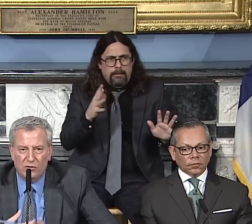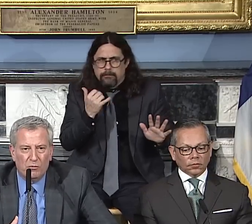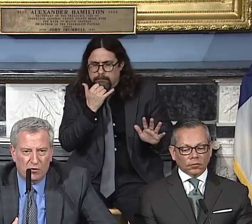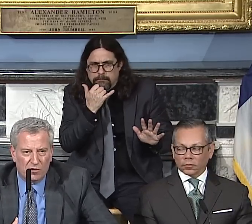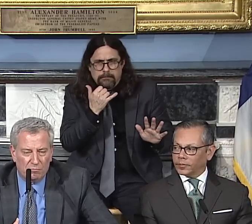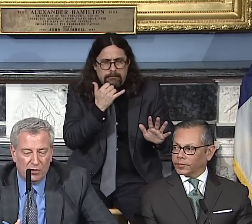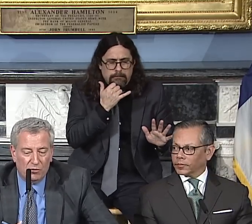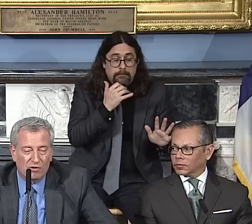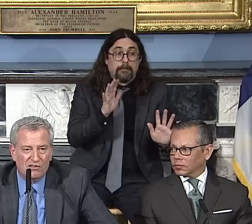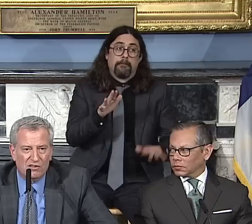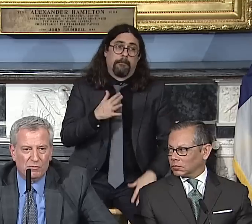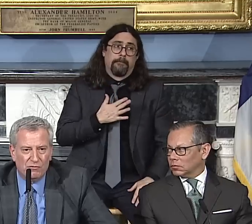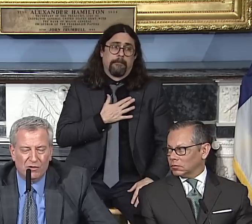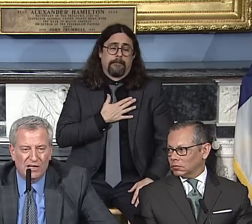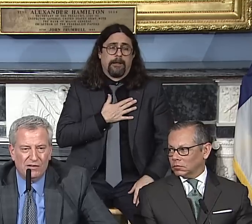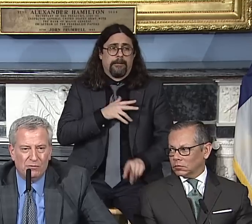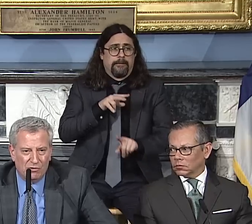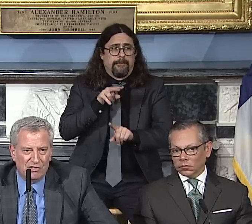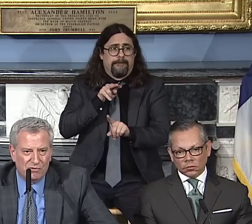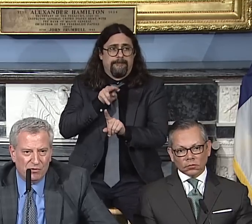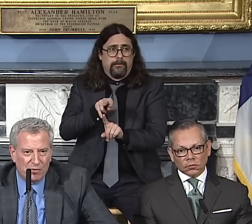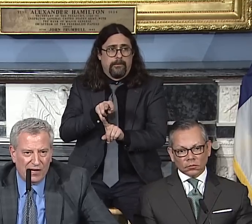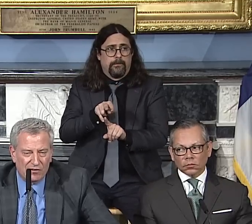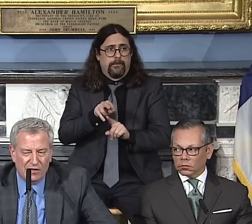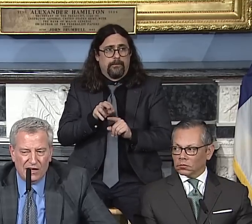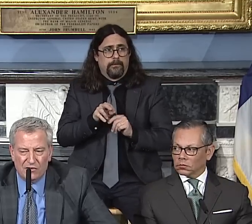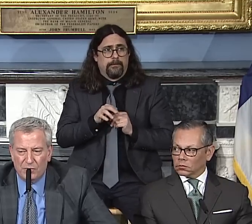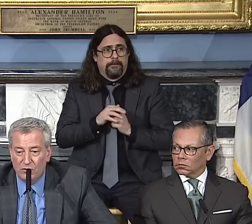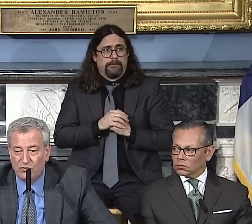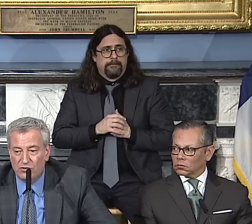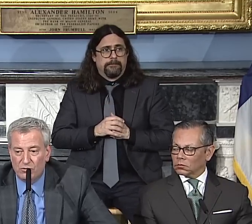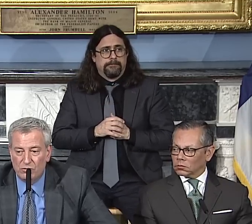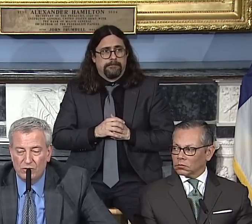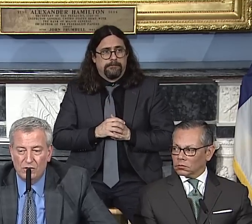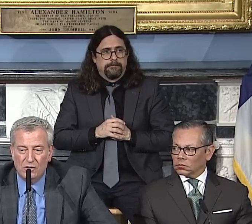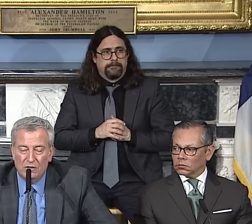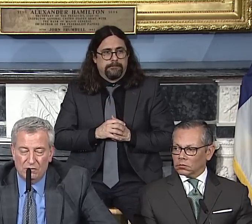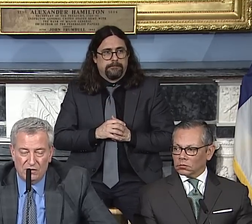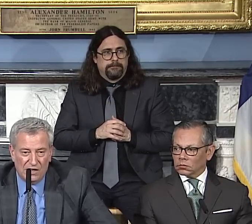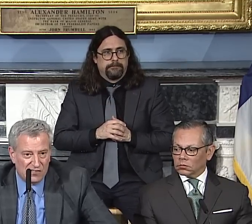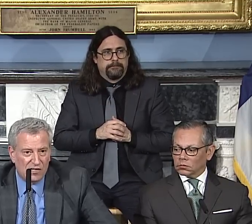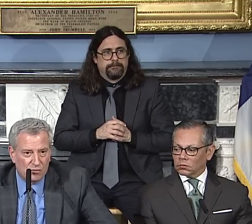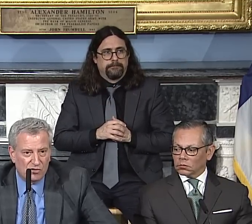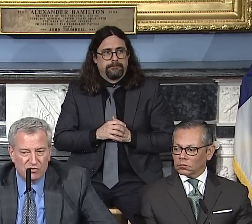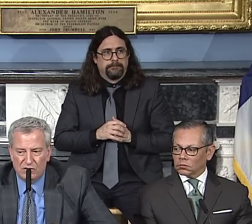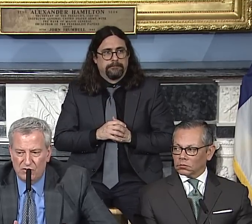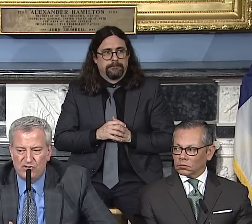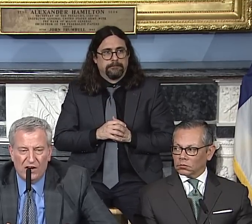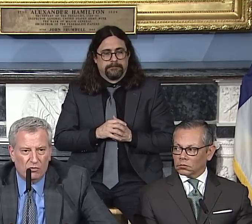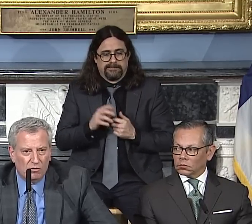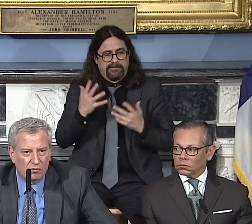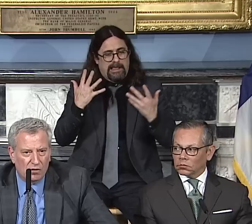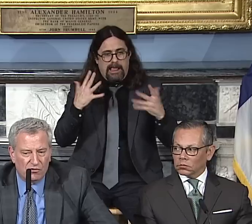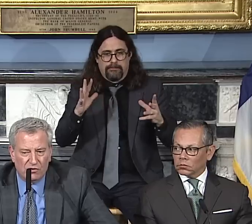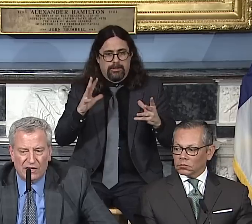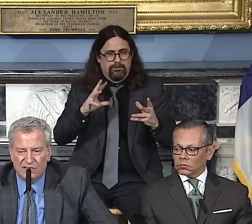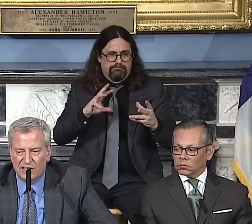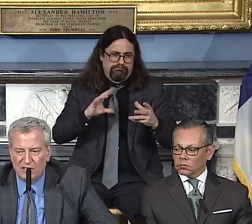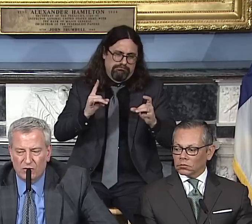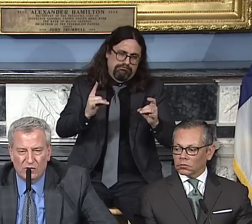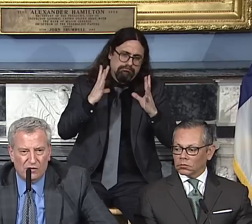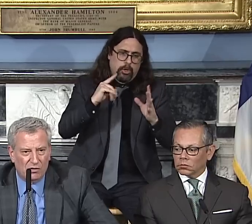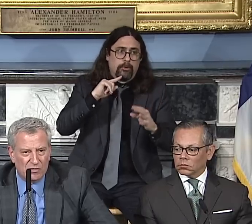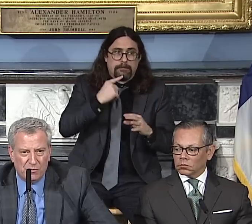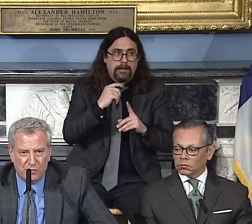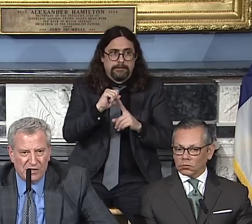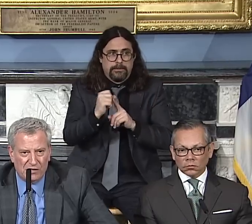in full-blown crisis before they even braced for impact, as opposed to the United States, which in general, and certainly at the state